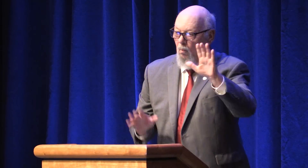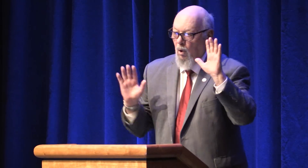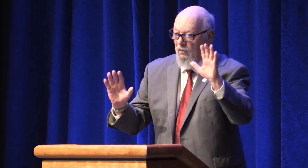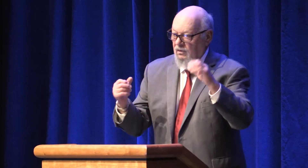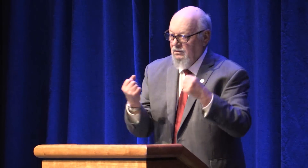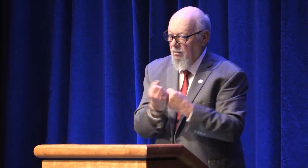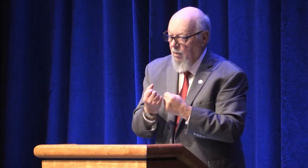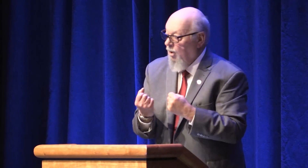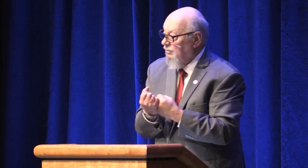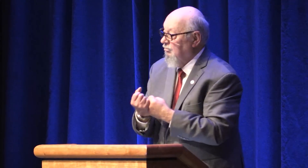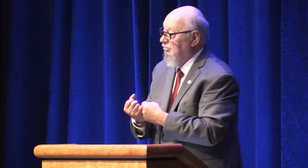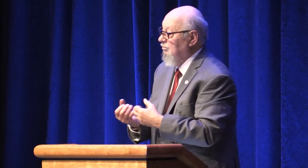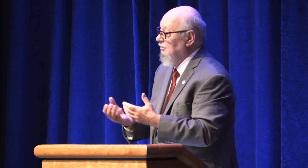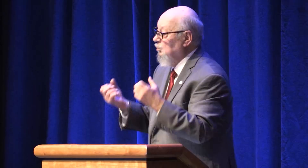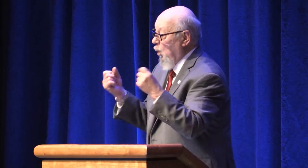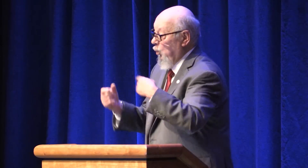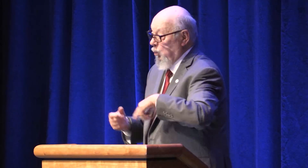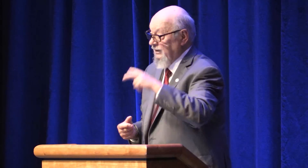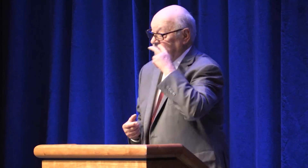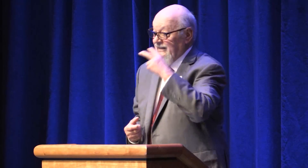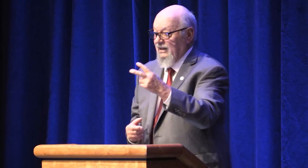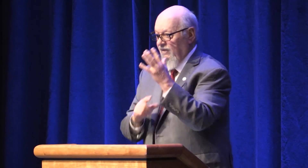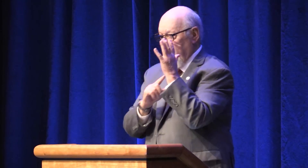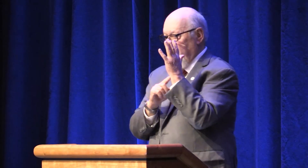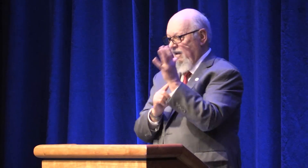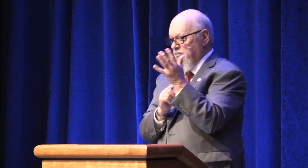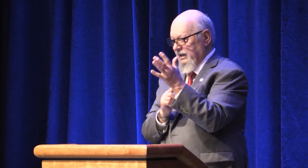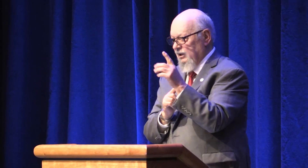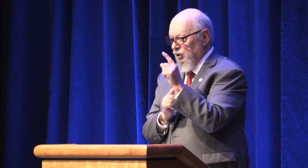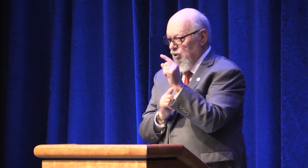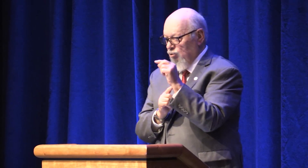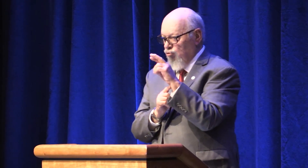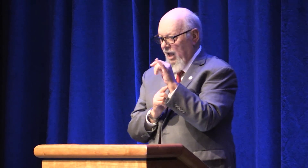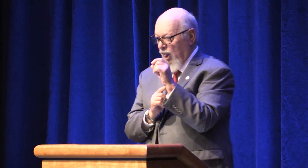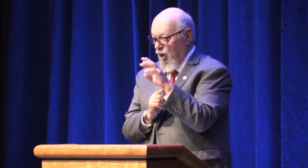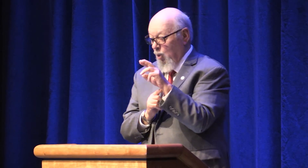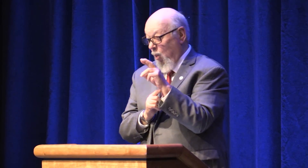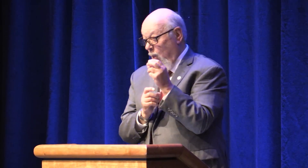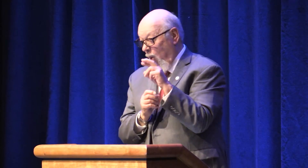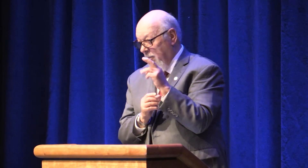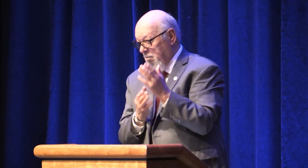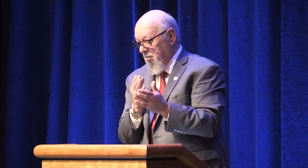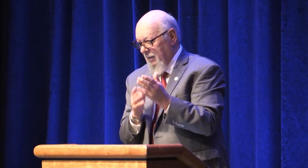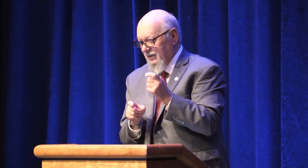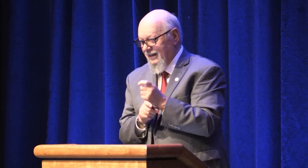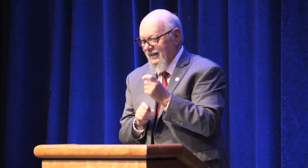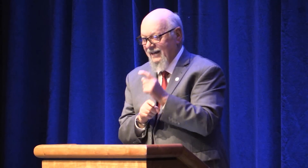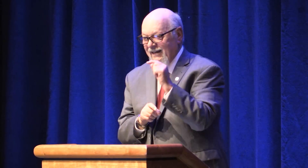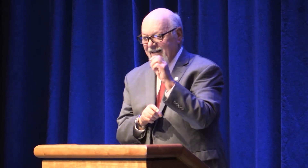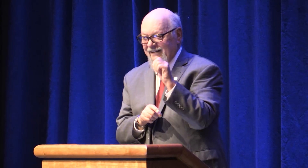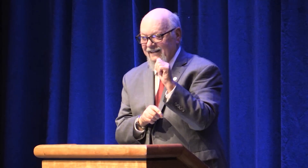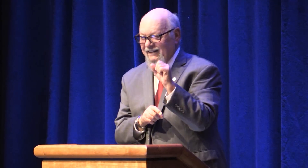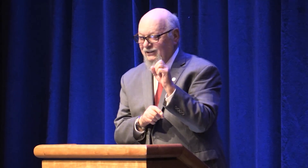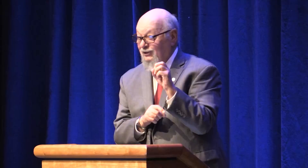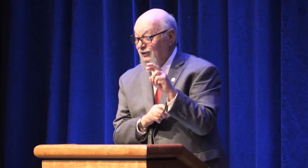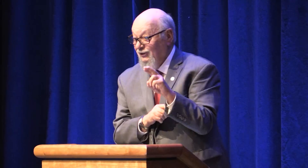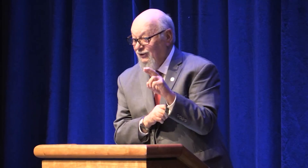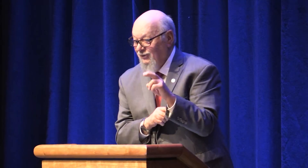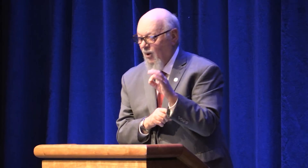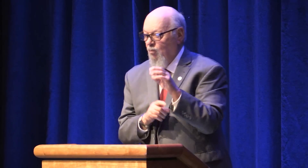her for her wonderful support. And we will be seeing a 5-minute trailer, or more, I should probably